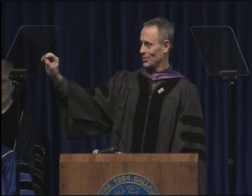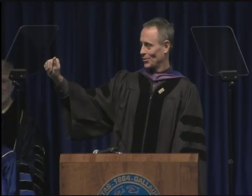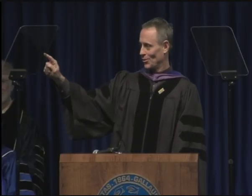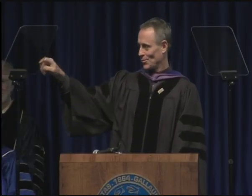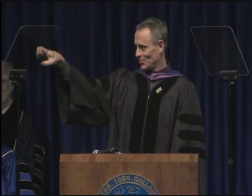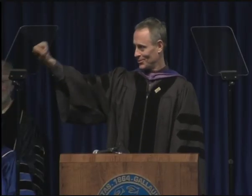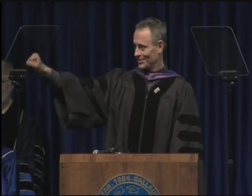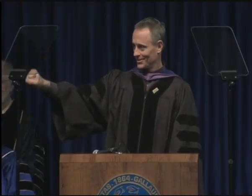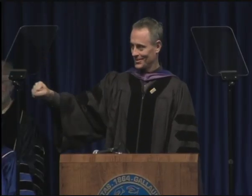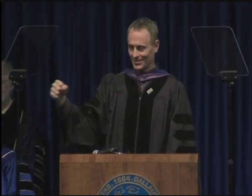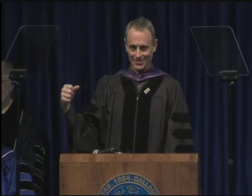Jody Oates.